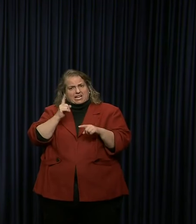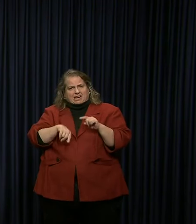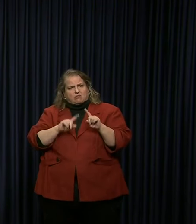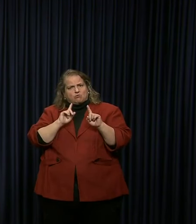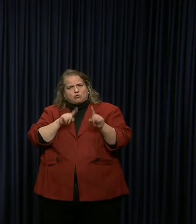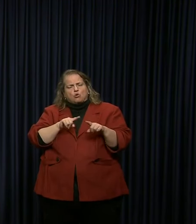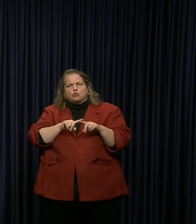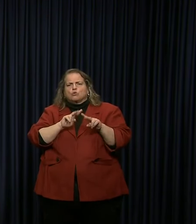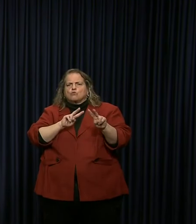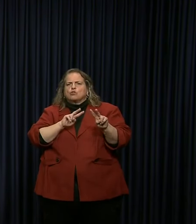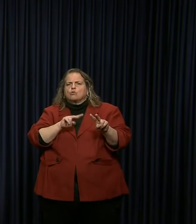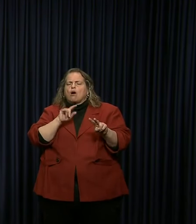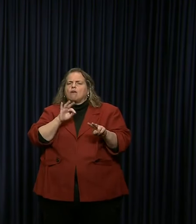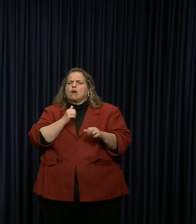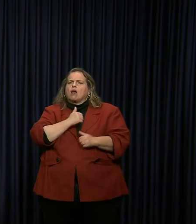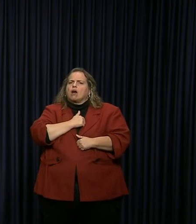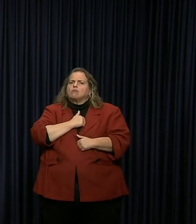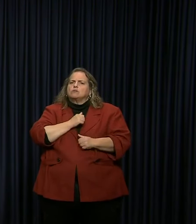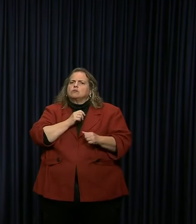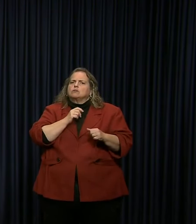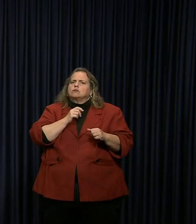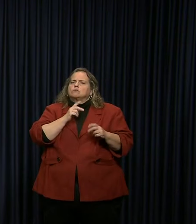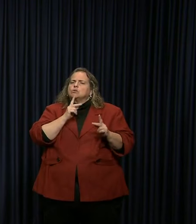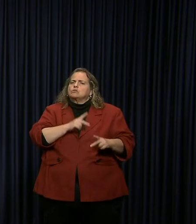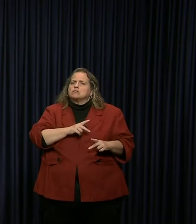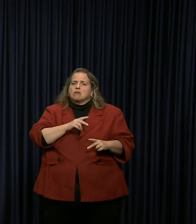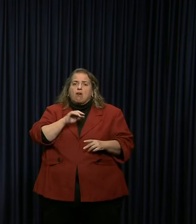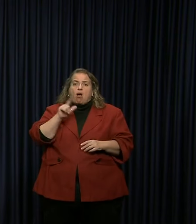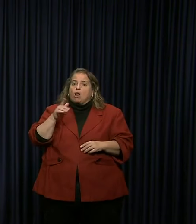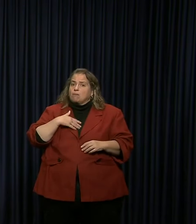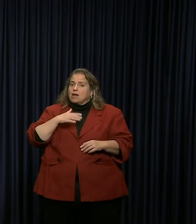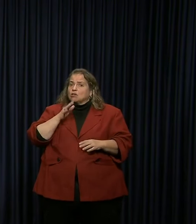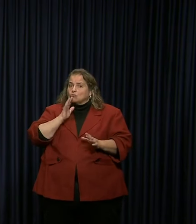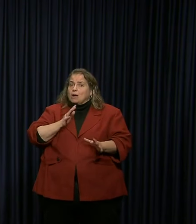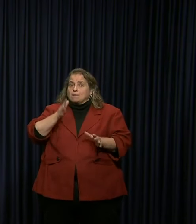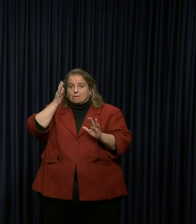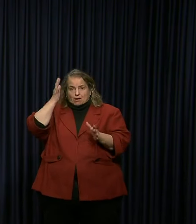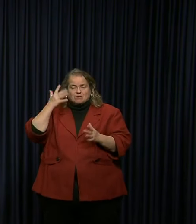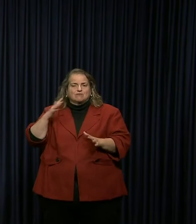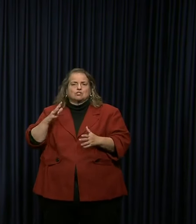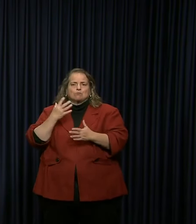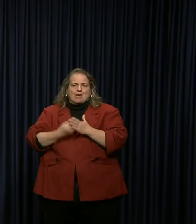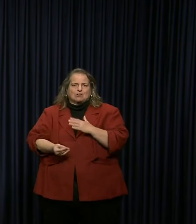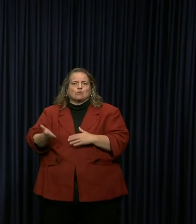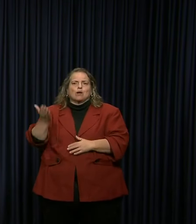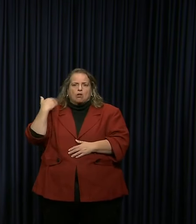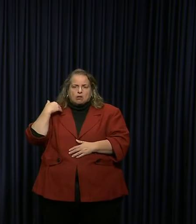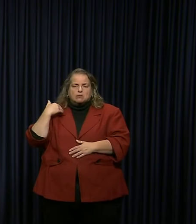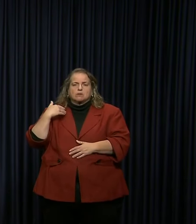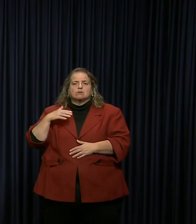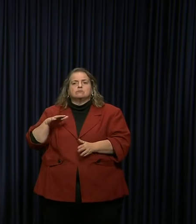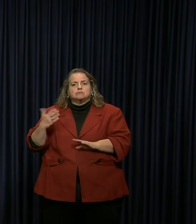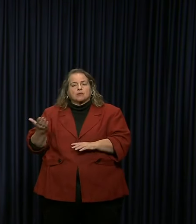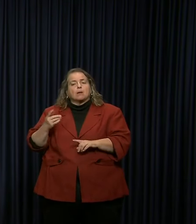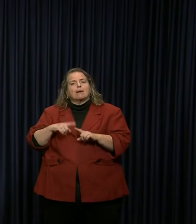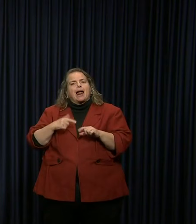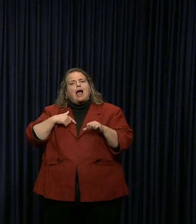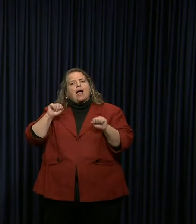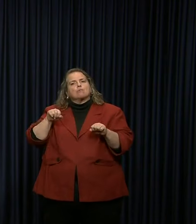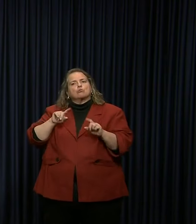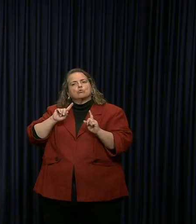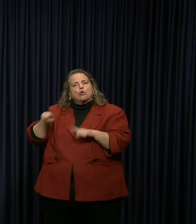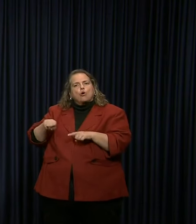loved one. And I remember all my grandparents passed away now a long time ago, but I was able to go